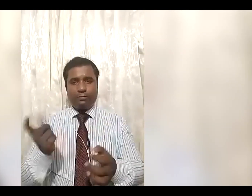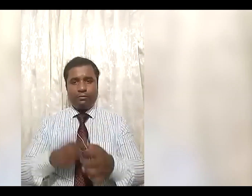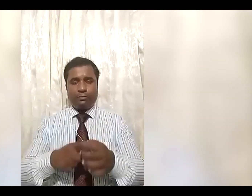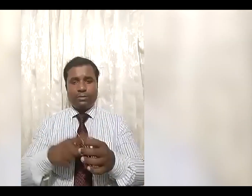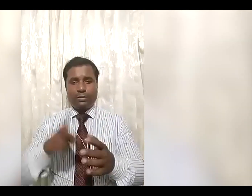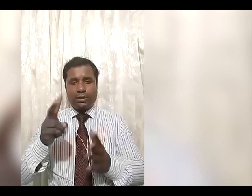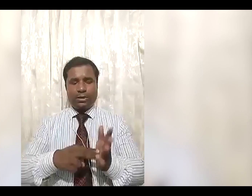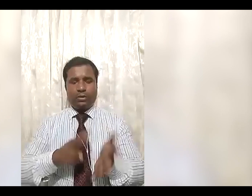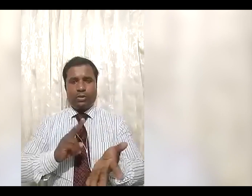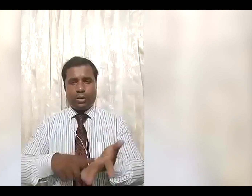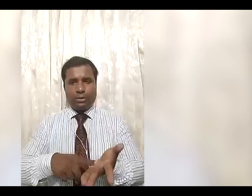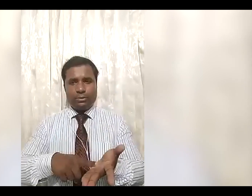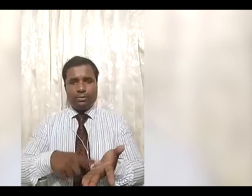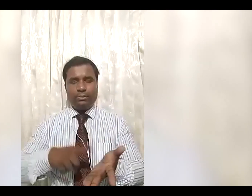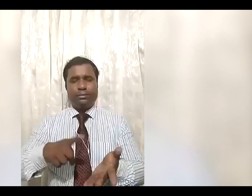sounds like